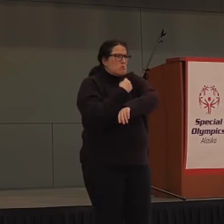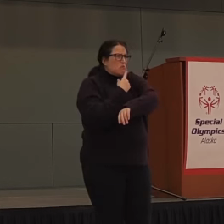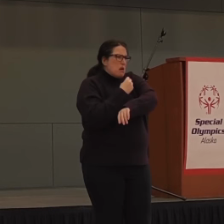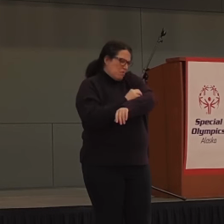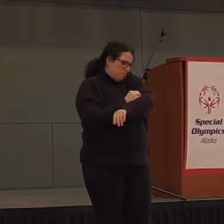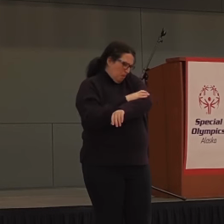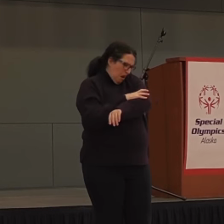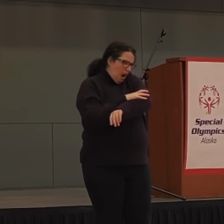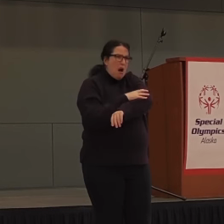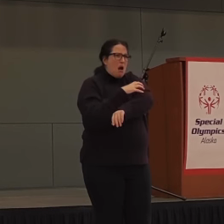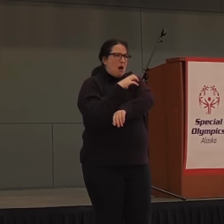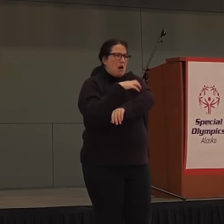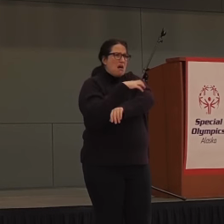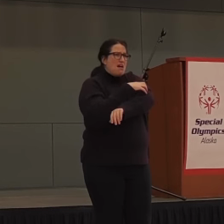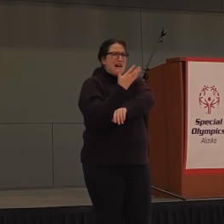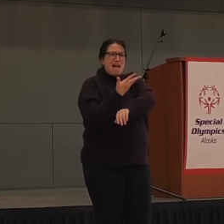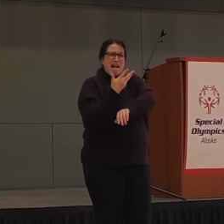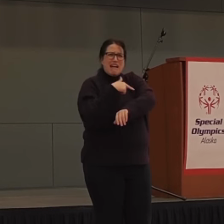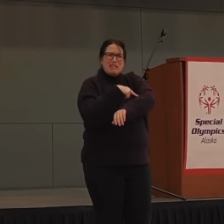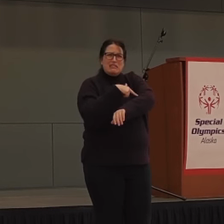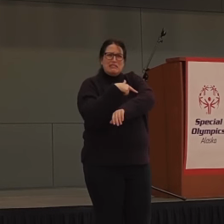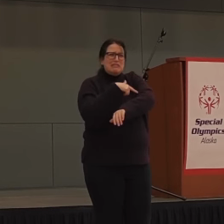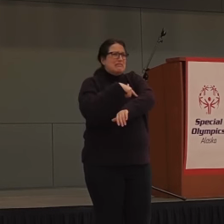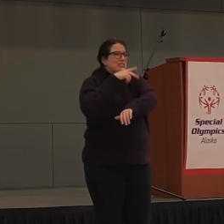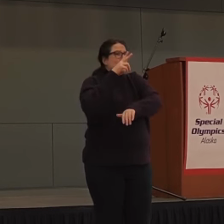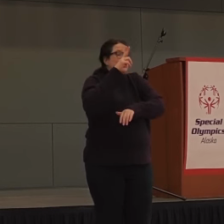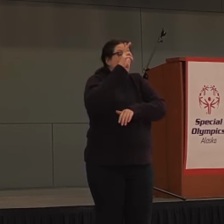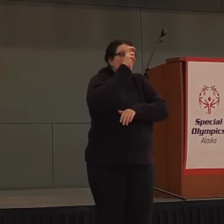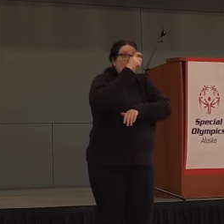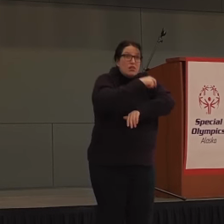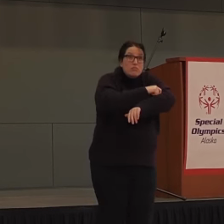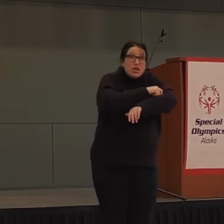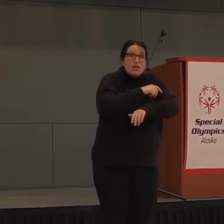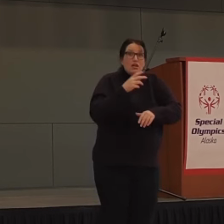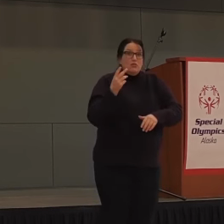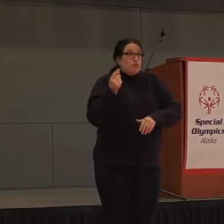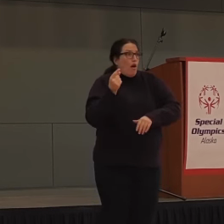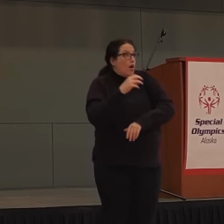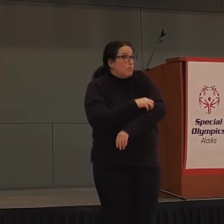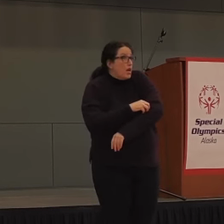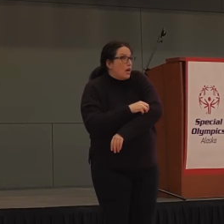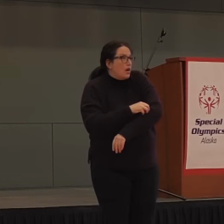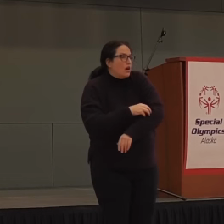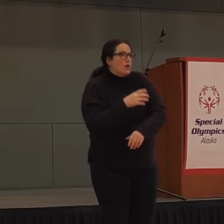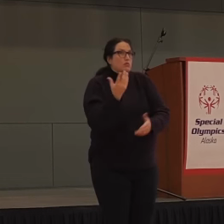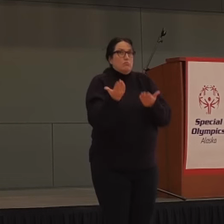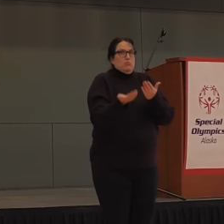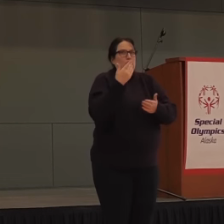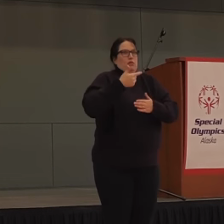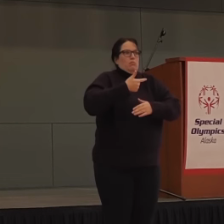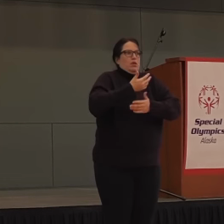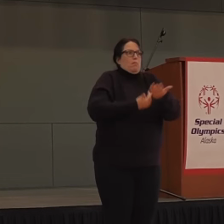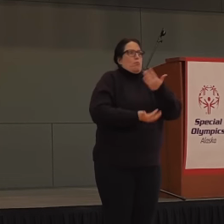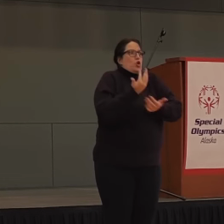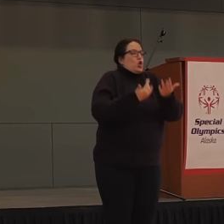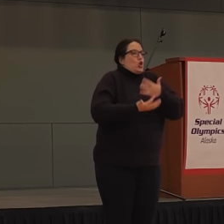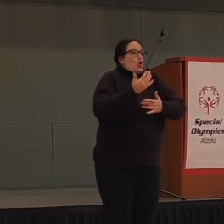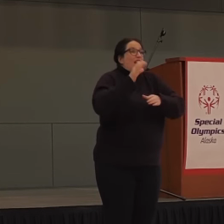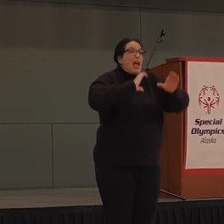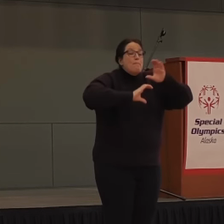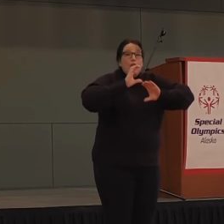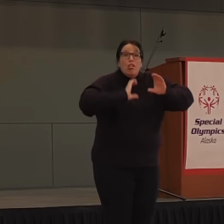100 things, right, or more. Dog bite, bug bite, eczema, psoriasis, cuts, burns, bruises,